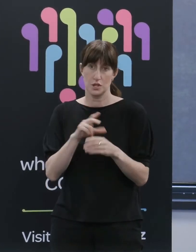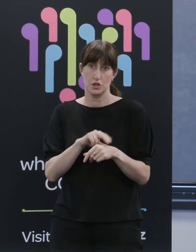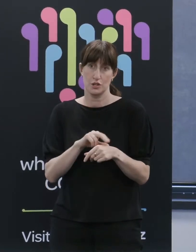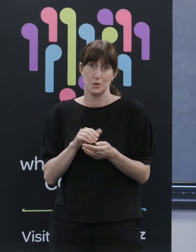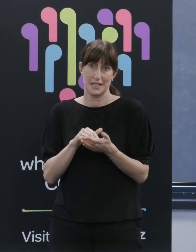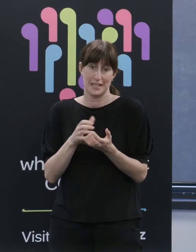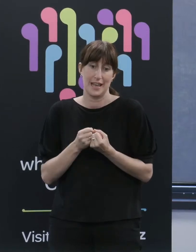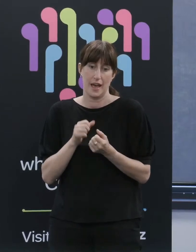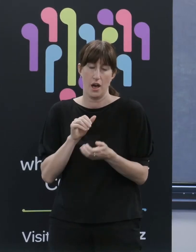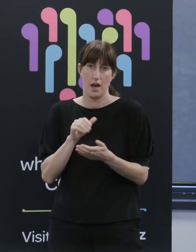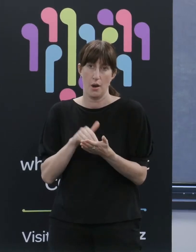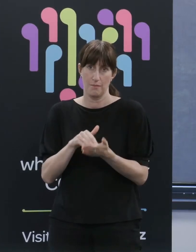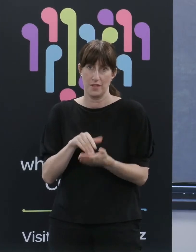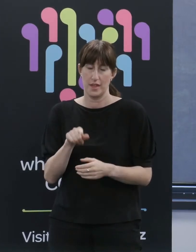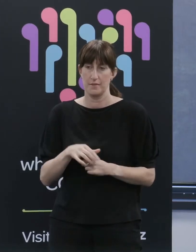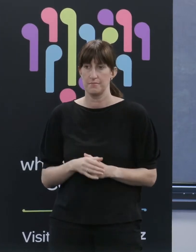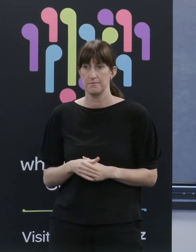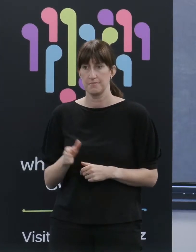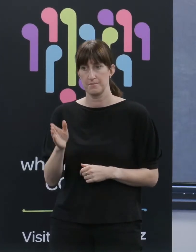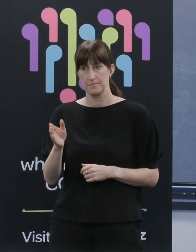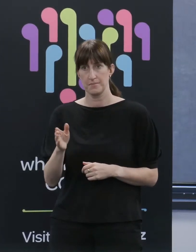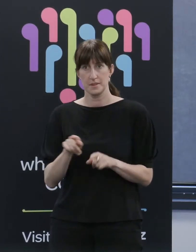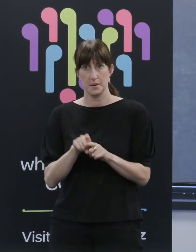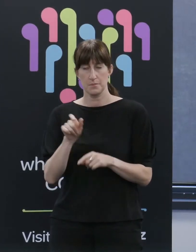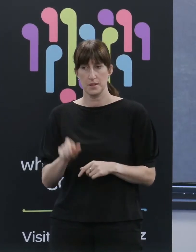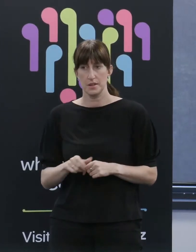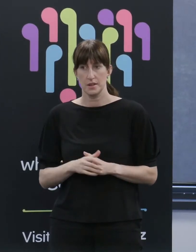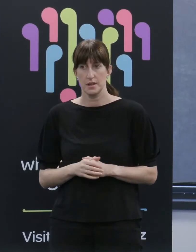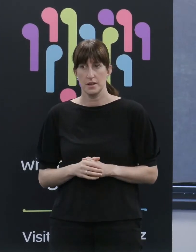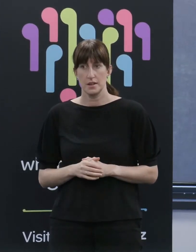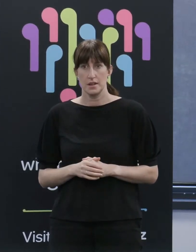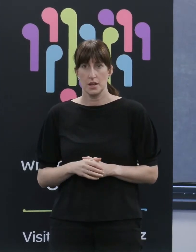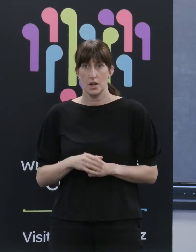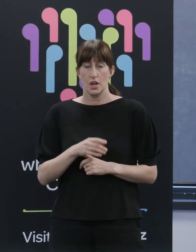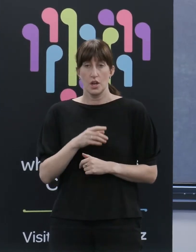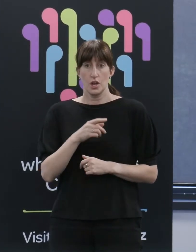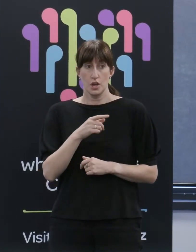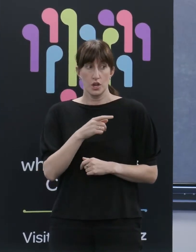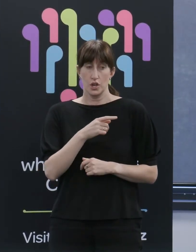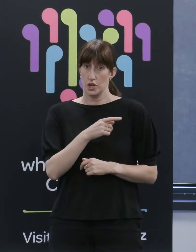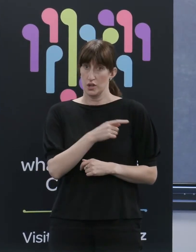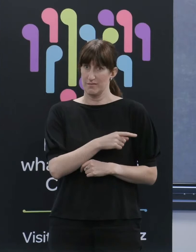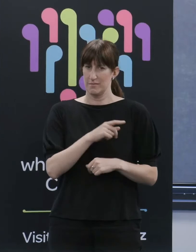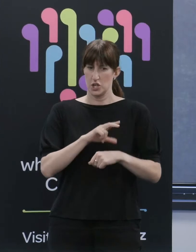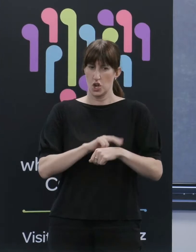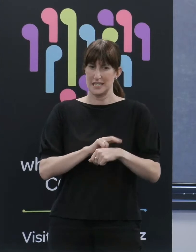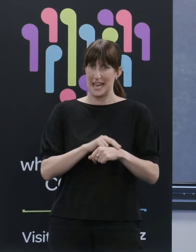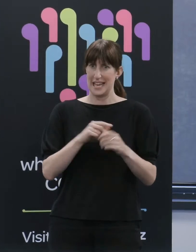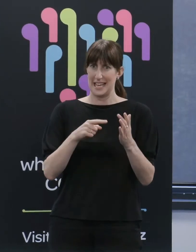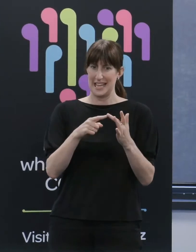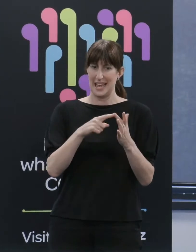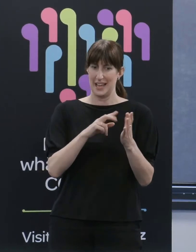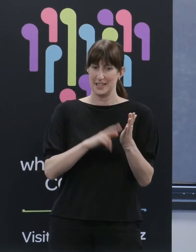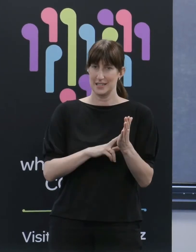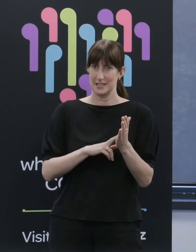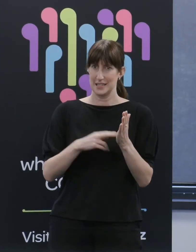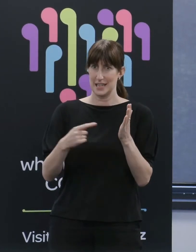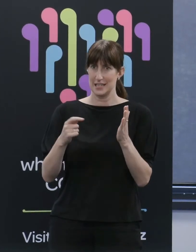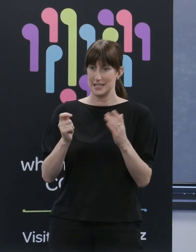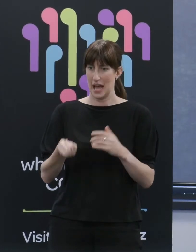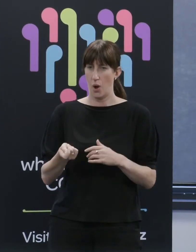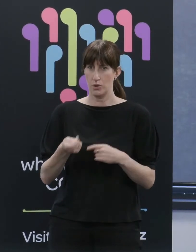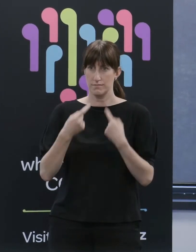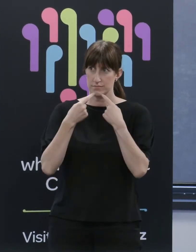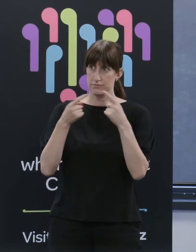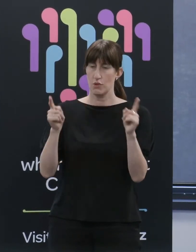And you've obviously put the public call out for people to get involved in this new study. People who have transmitted